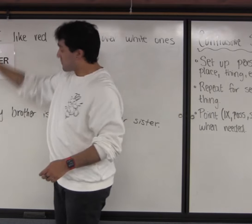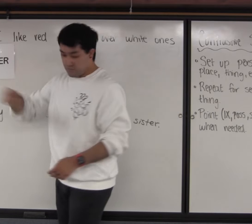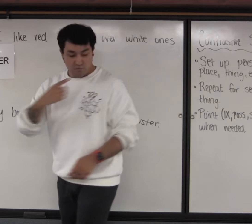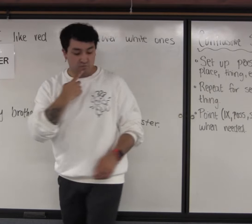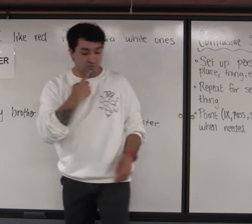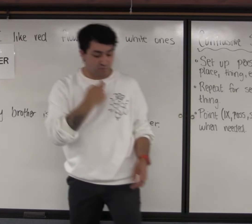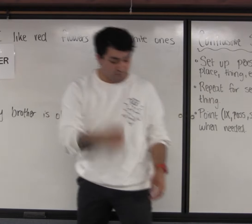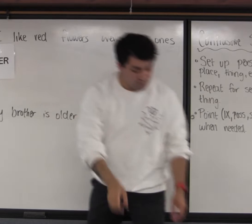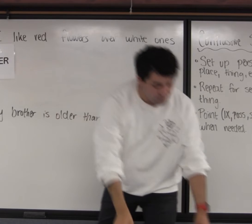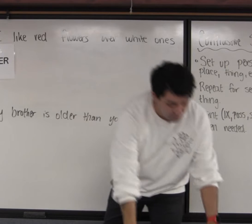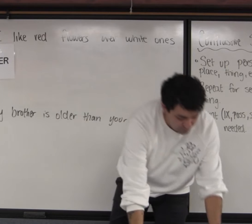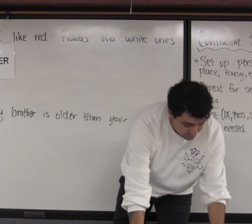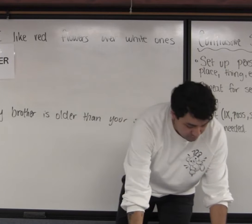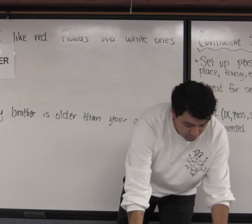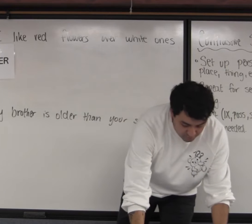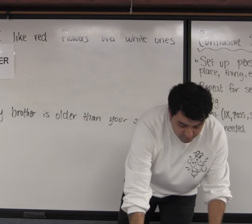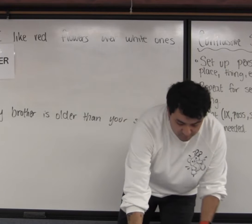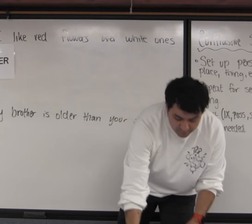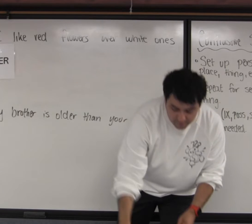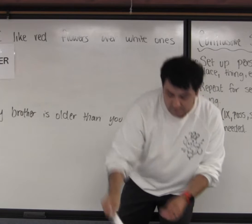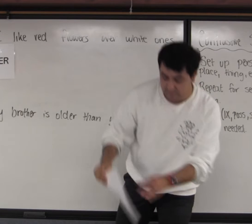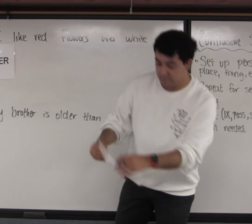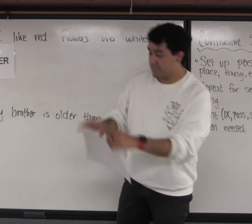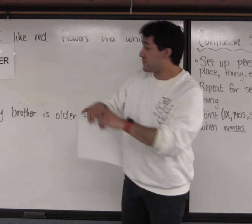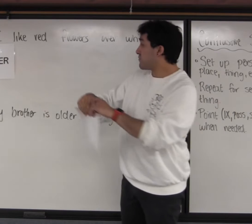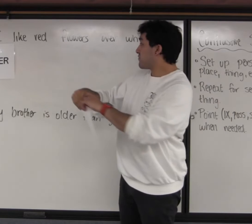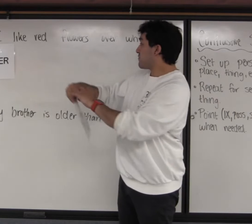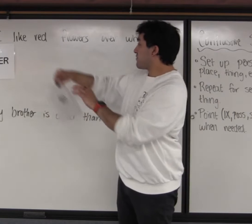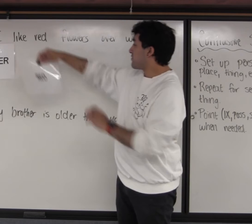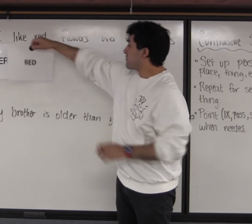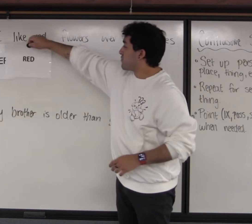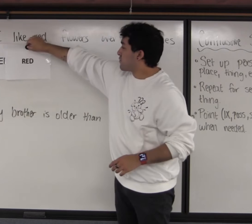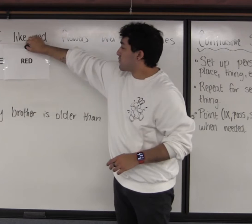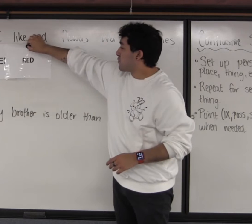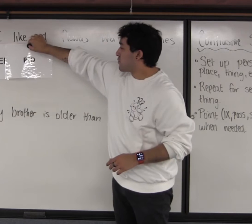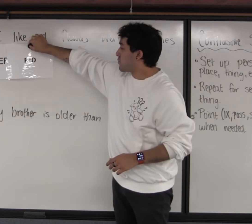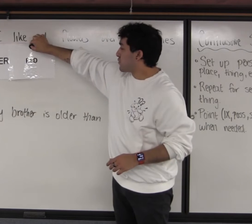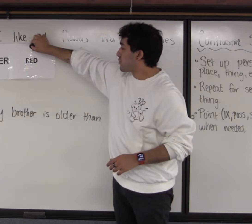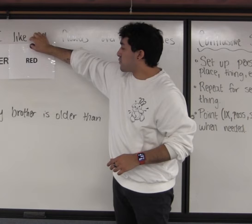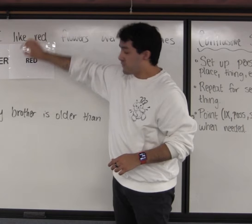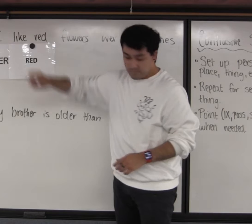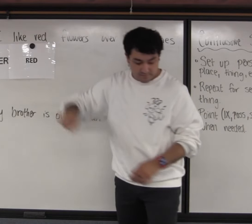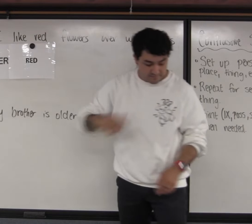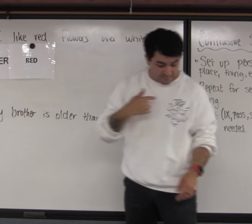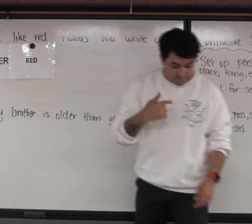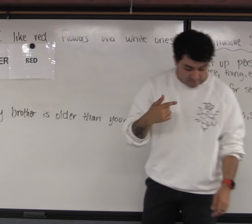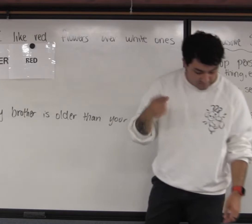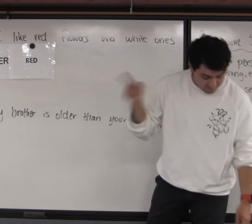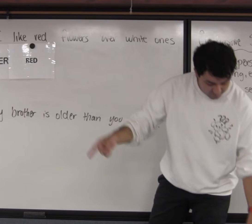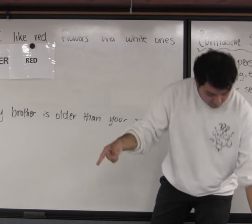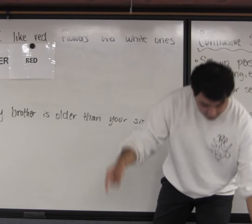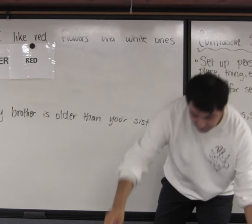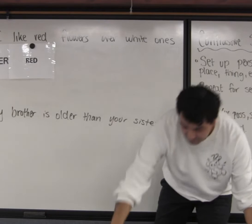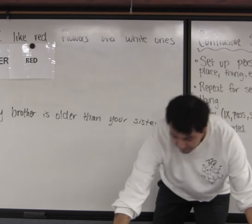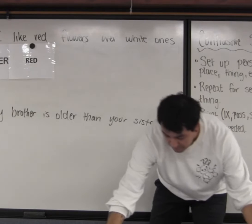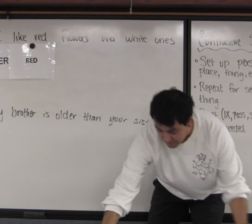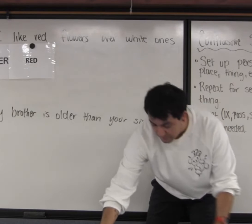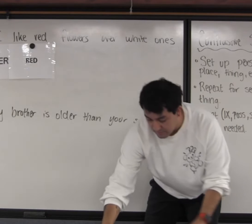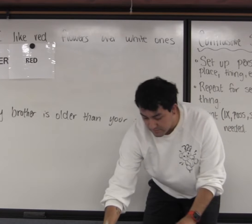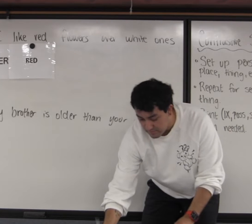a flower that is red. The noun comes before the adjective, and if you don't remember that, there is a video about that